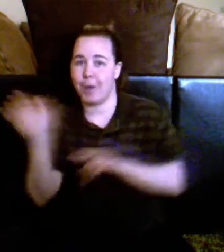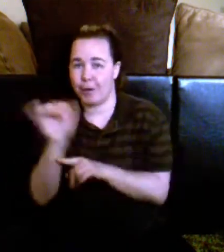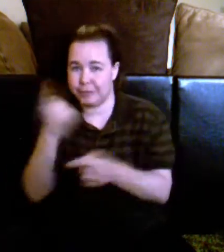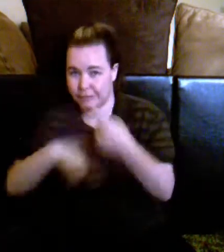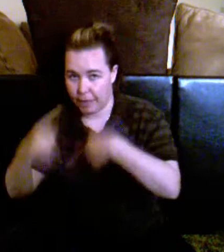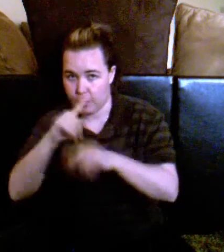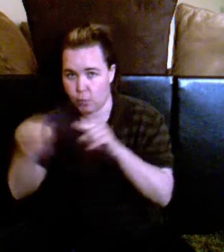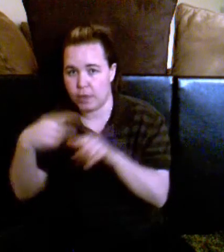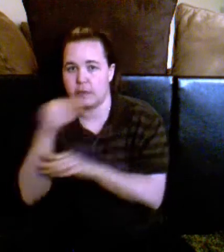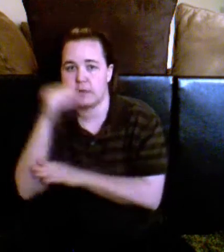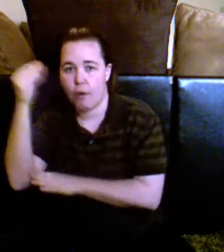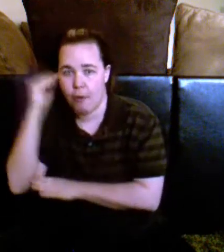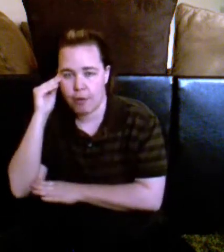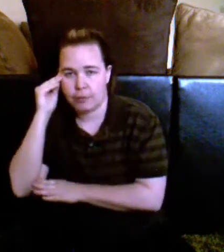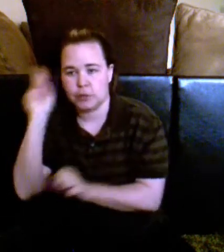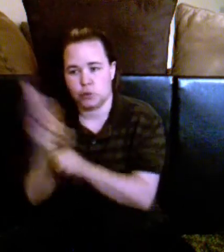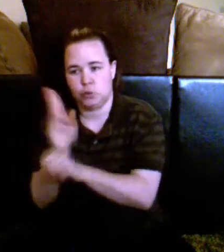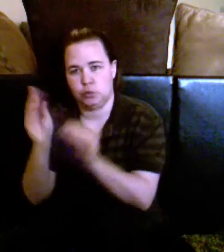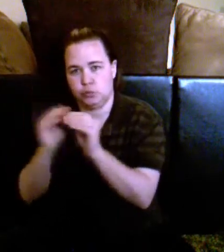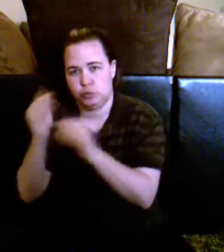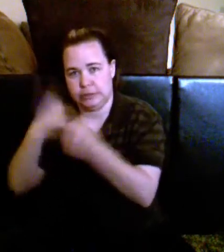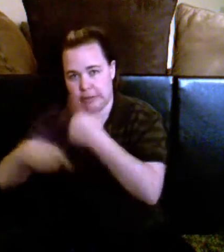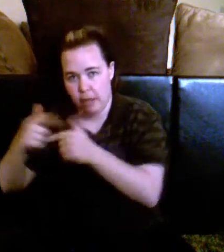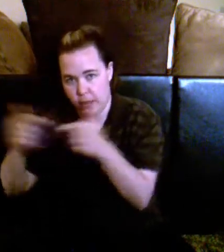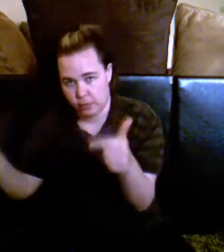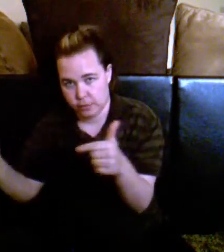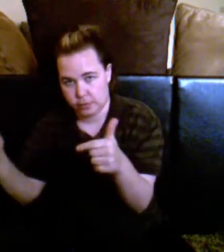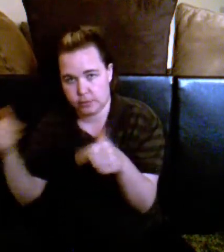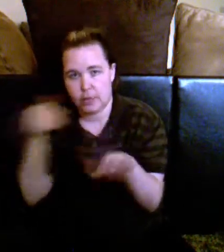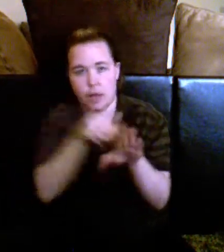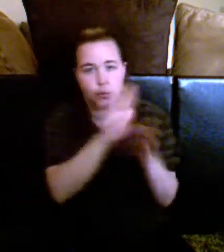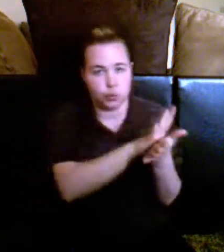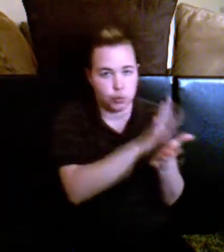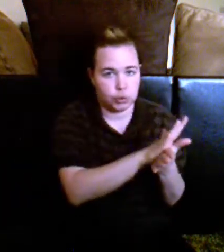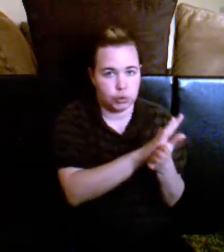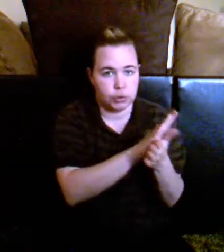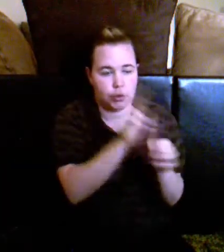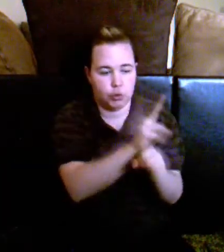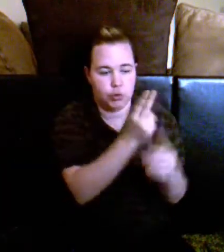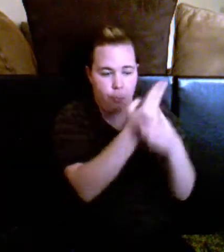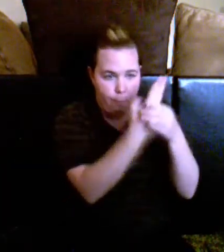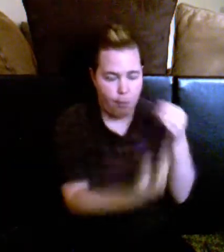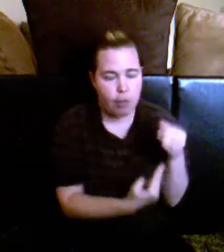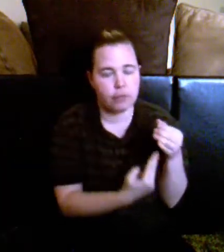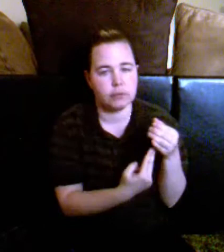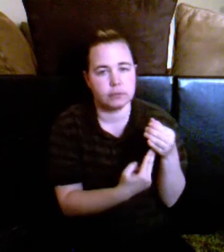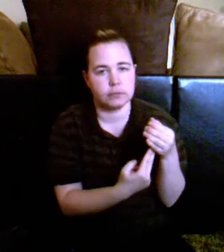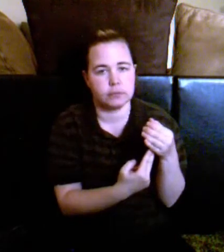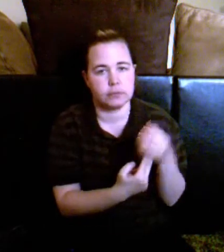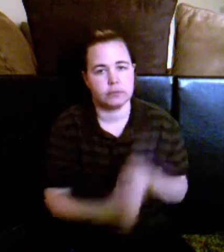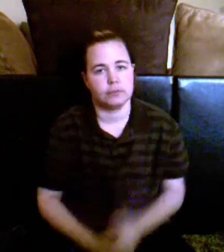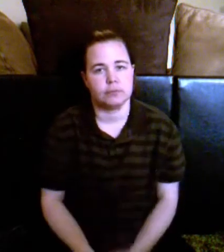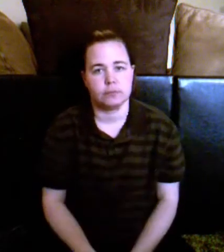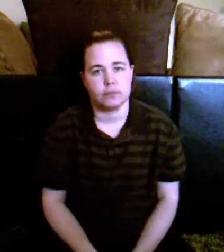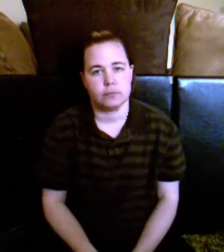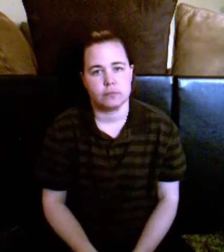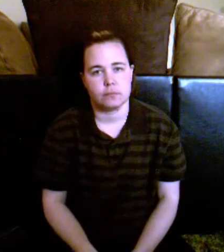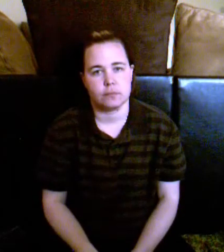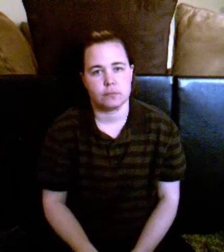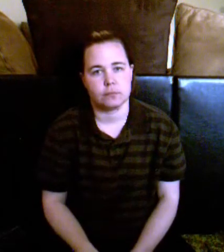home, he uses more sign language, and at school he uses both sign language and the communication device. When